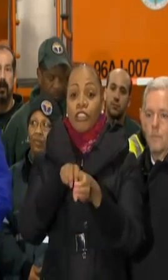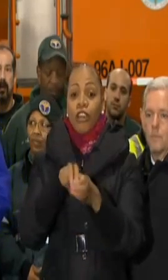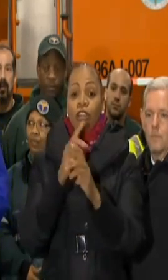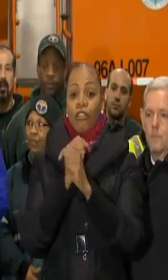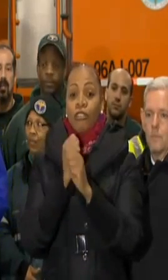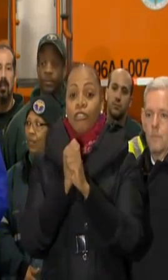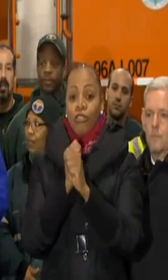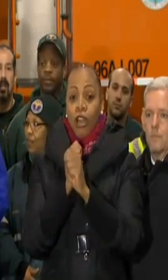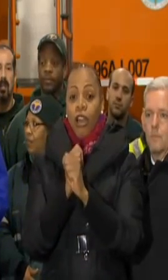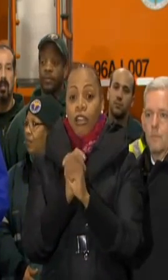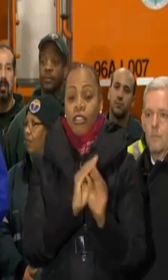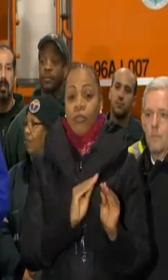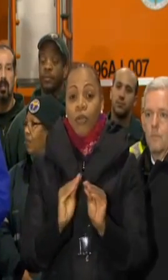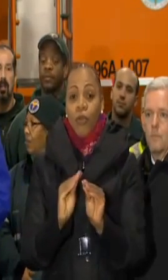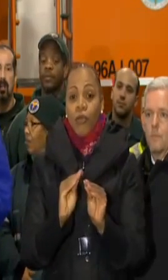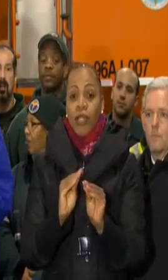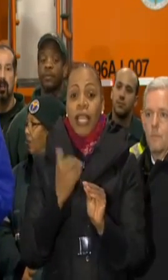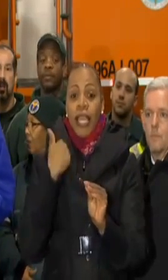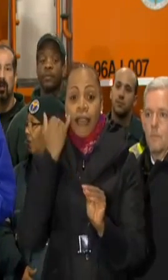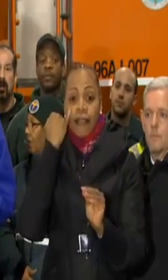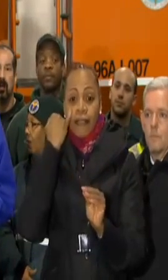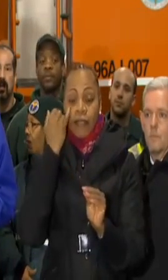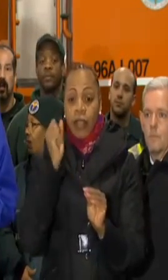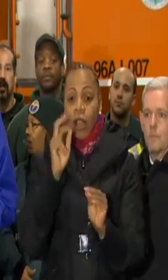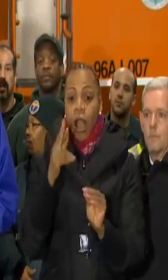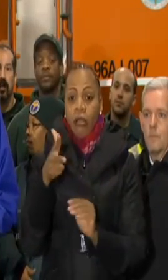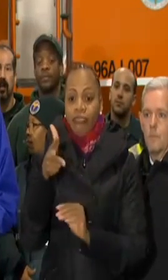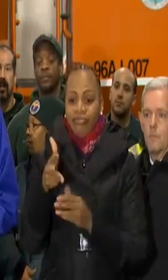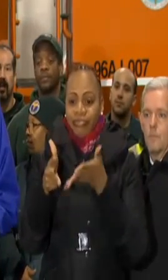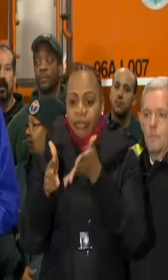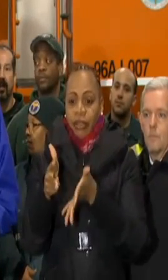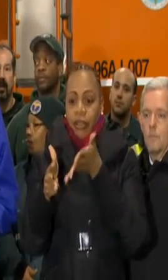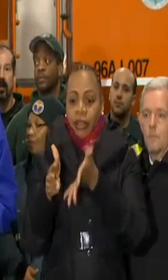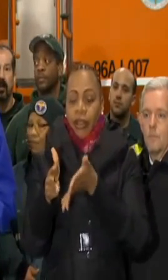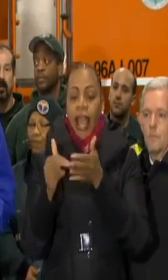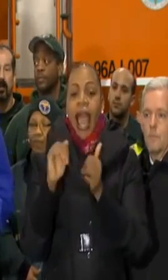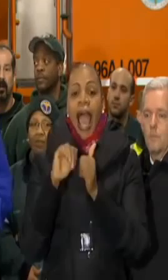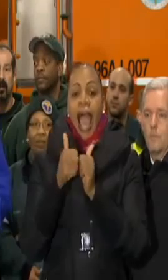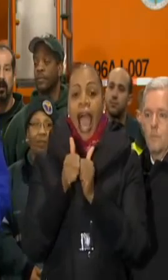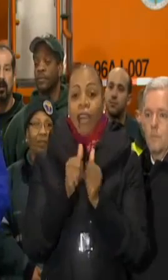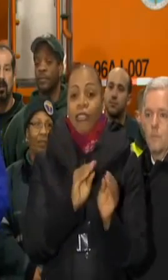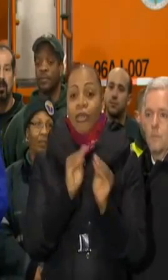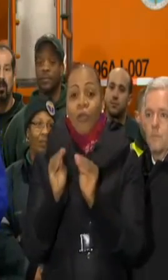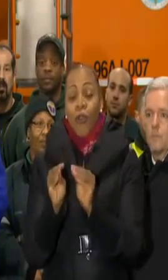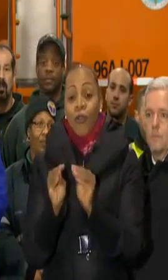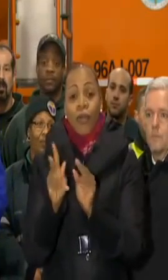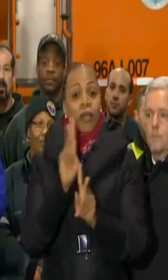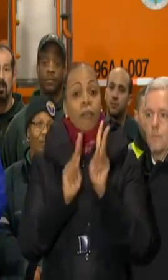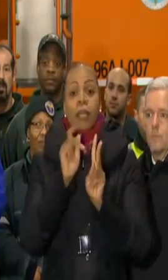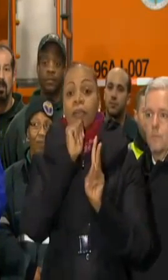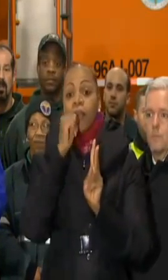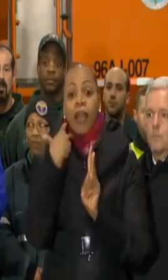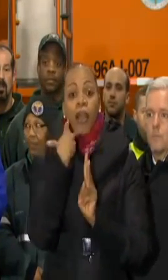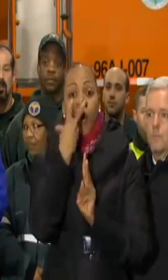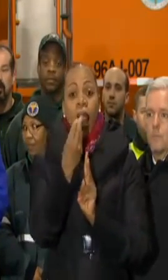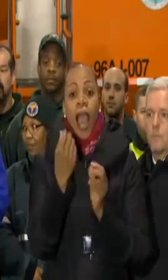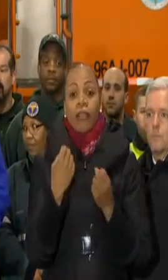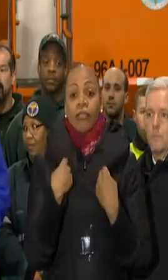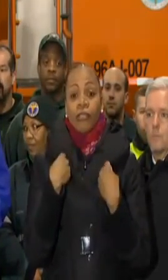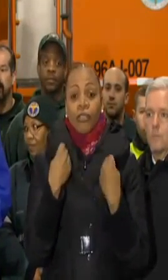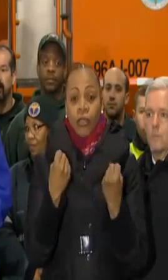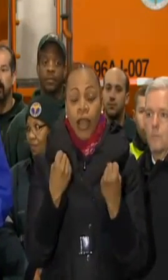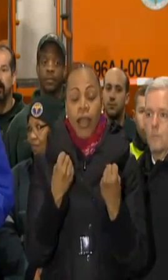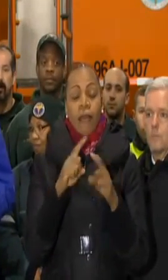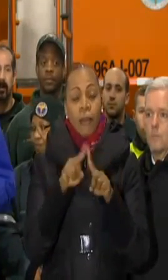from the streets. So we're hoping the best way to avoid stalled vehicles is for people to not go out and drive. But where we have stalled